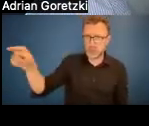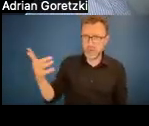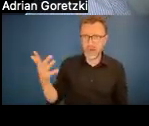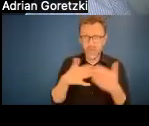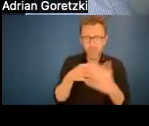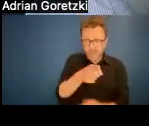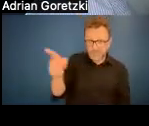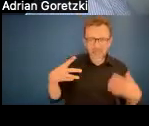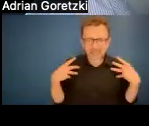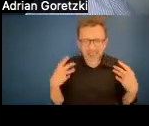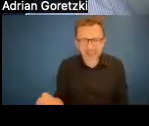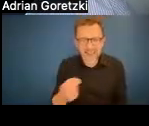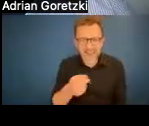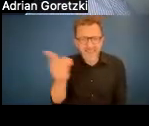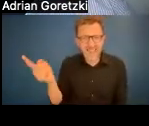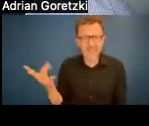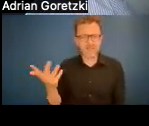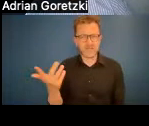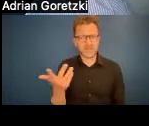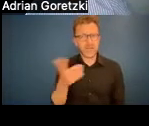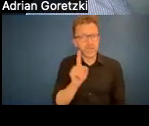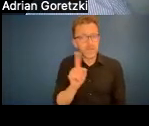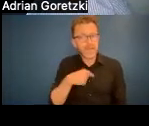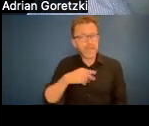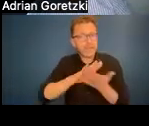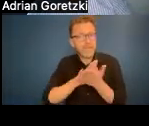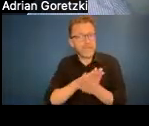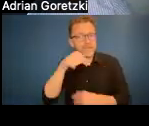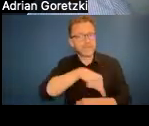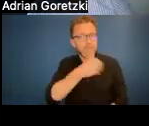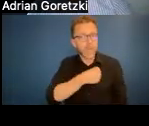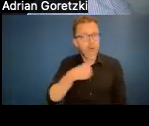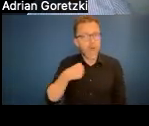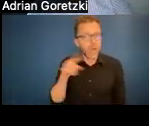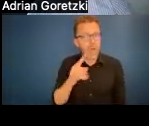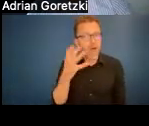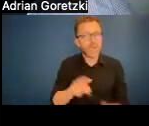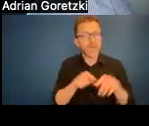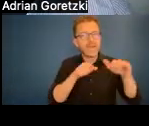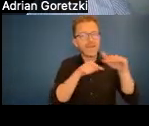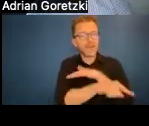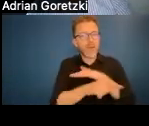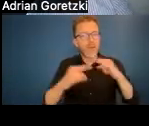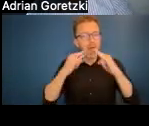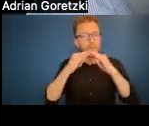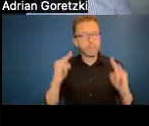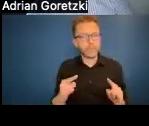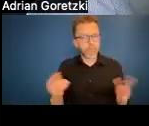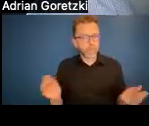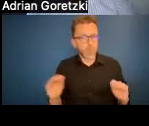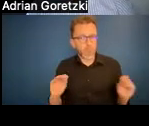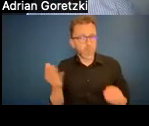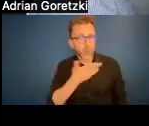in some kind of buildings which belongs to the state or the local authorities. And